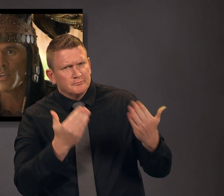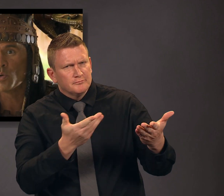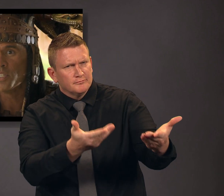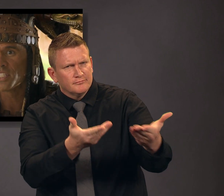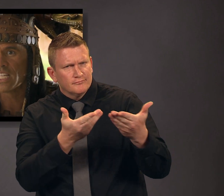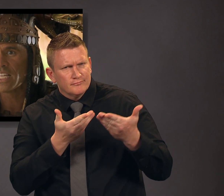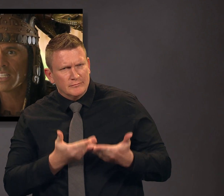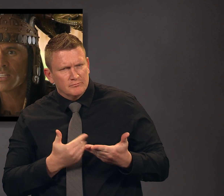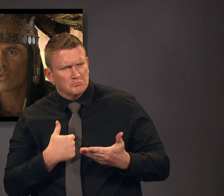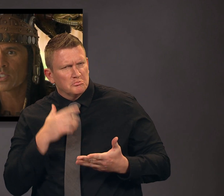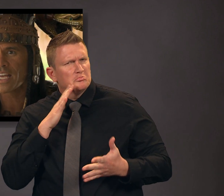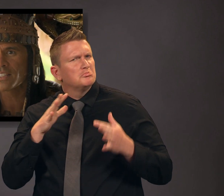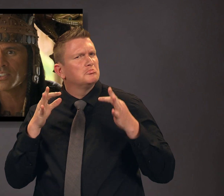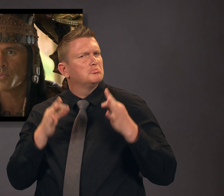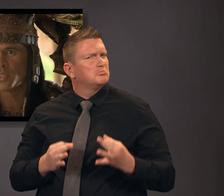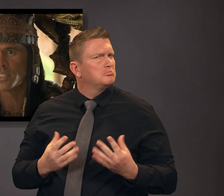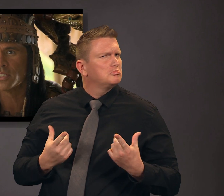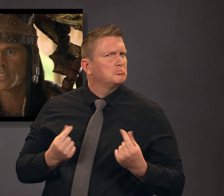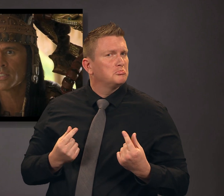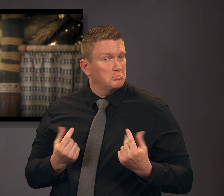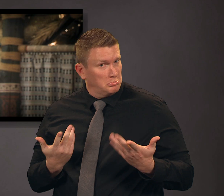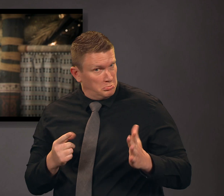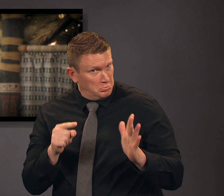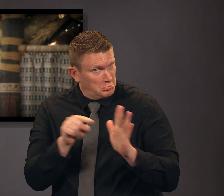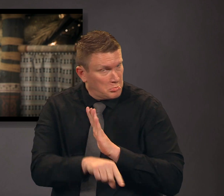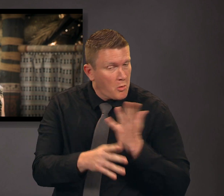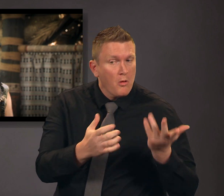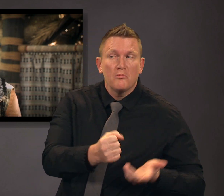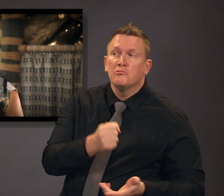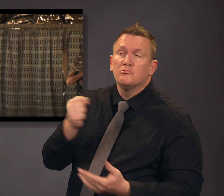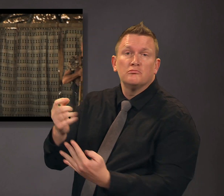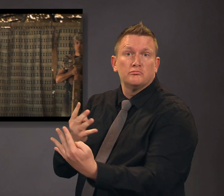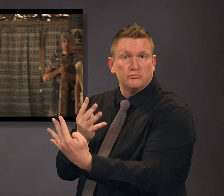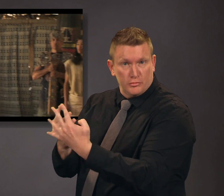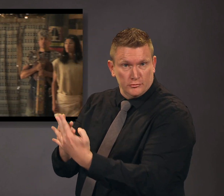decide if he will be slain or cast into prison.